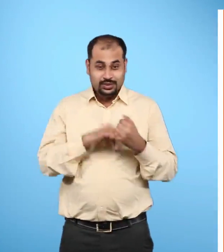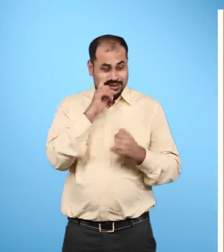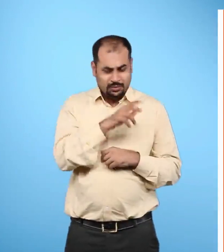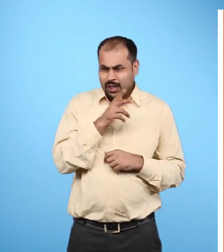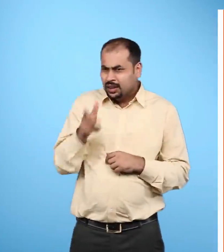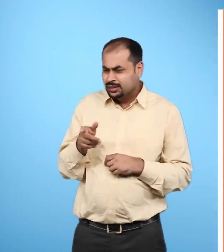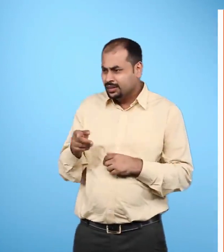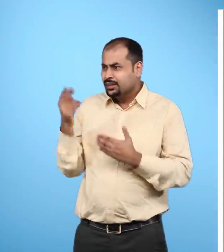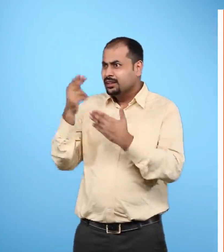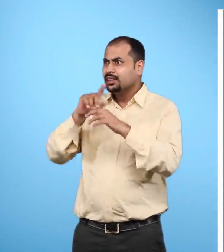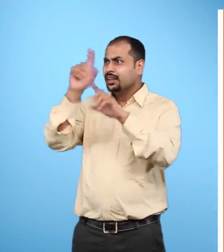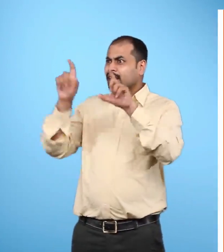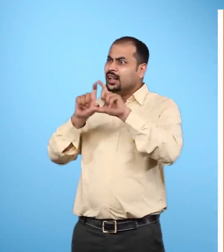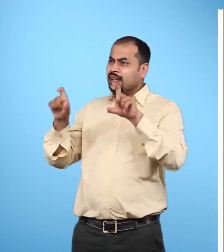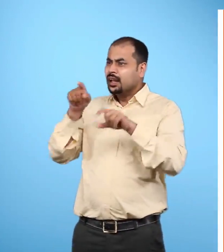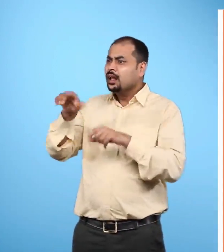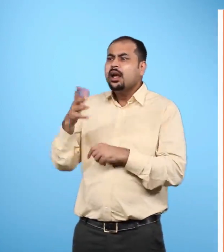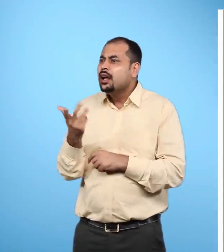Suruchi asks, "How did you do this?"